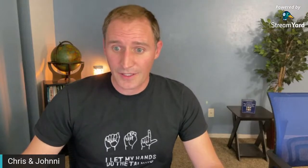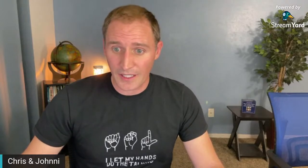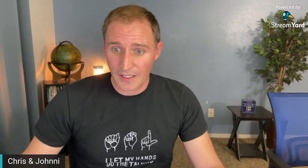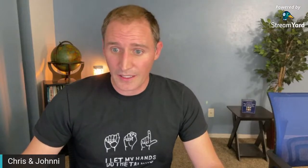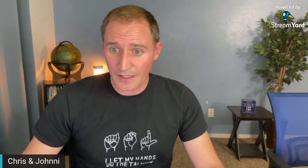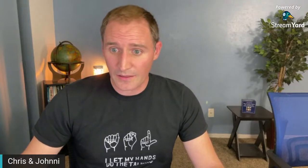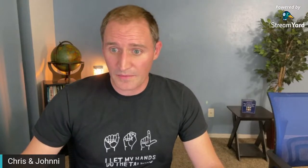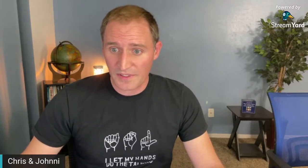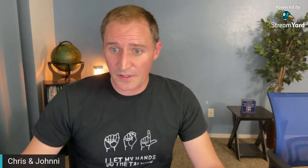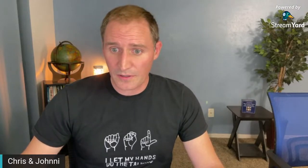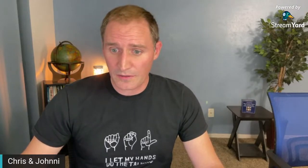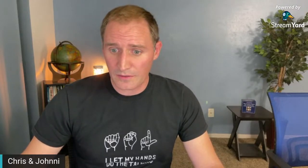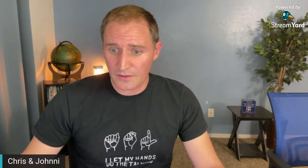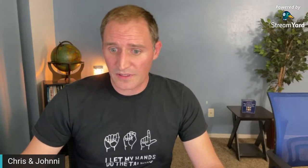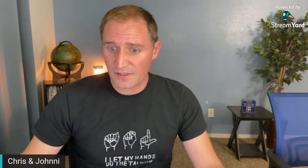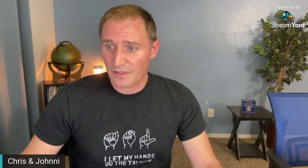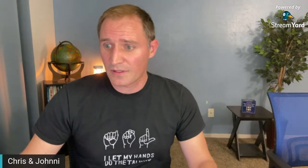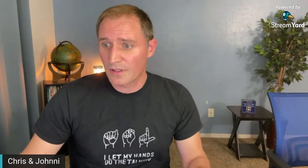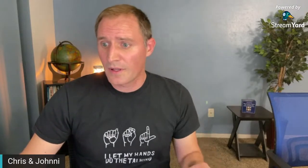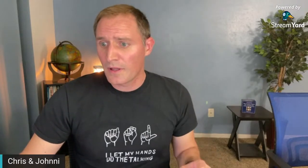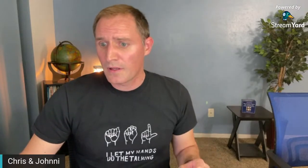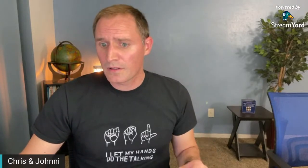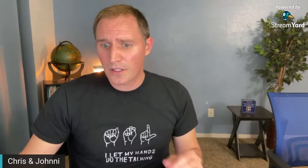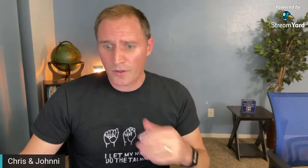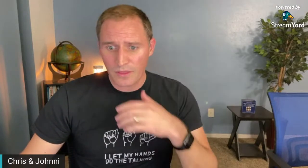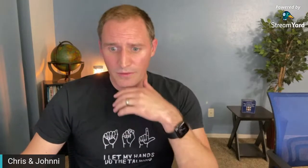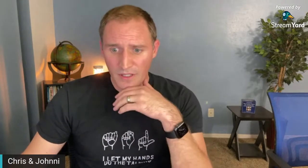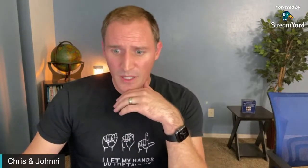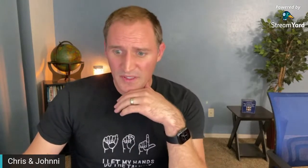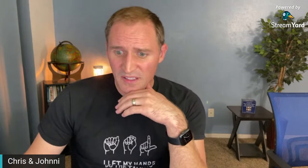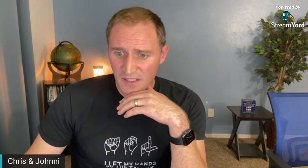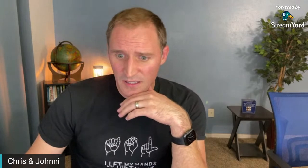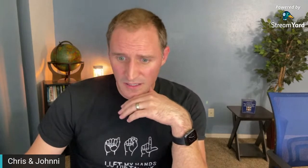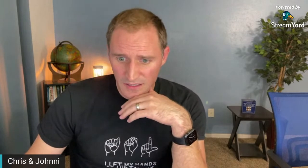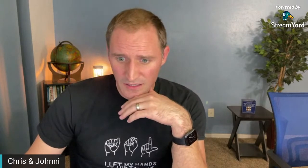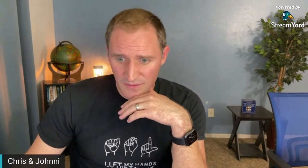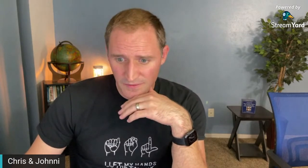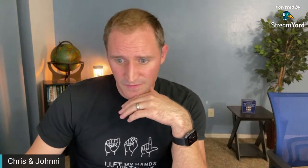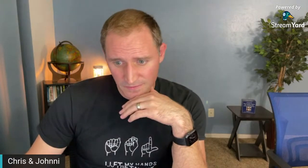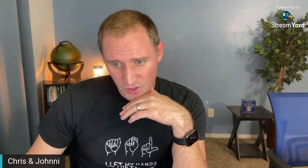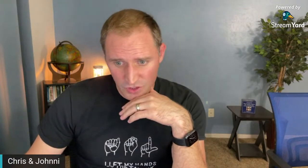Okay, so just going through the comments again.